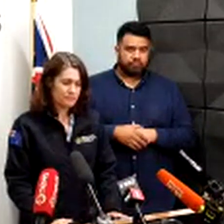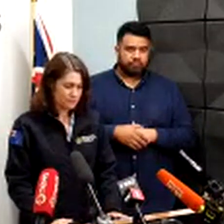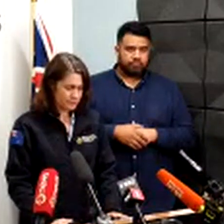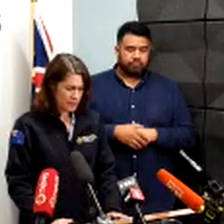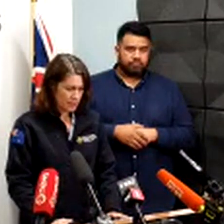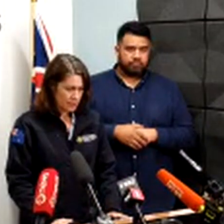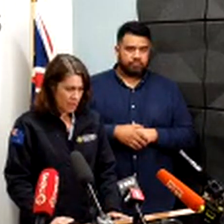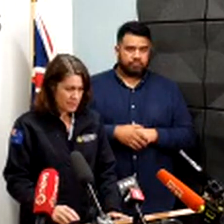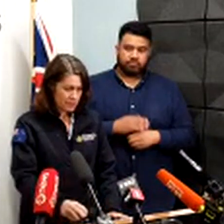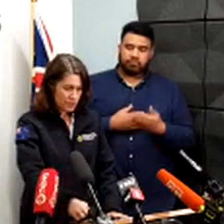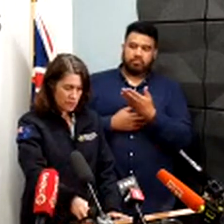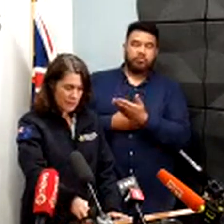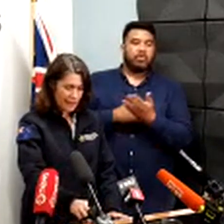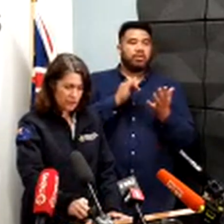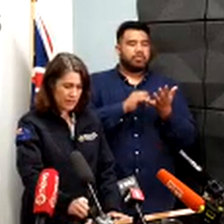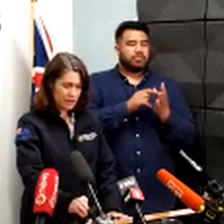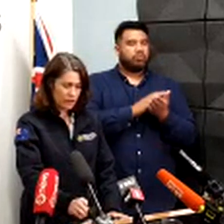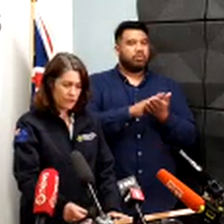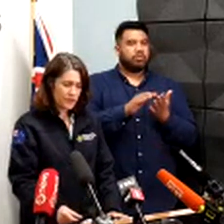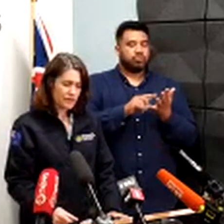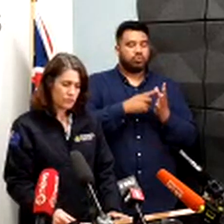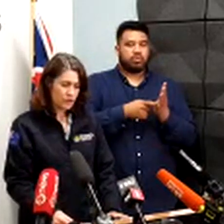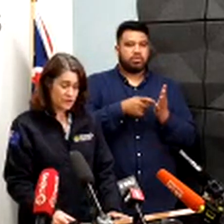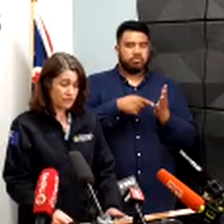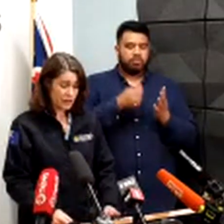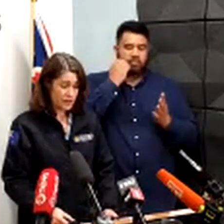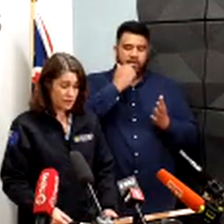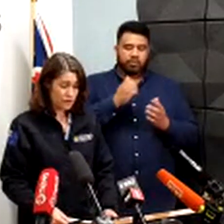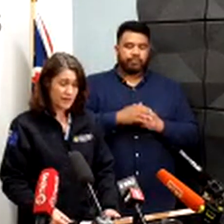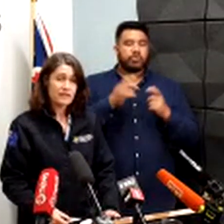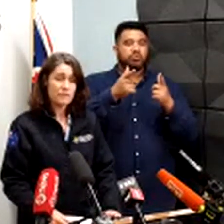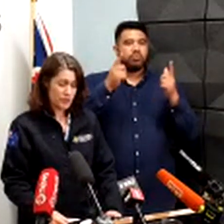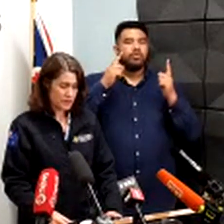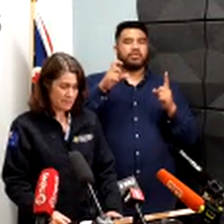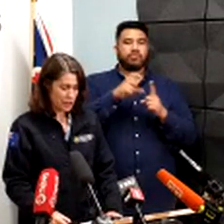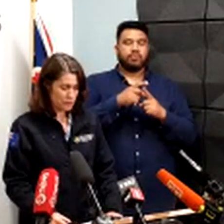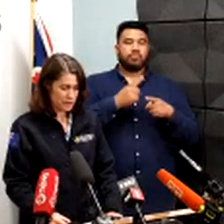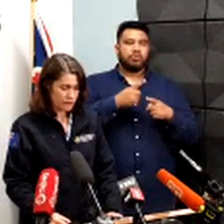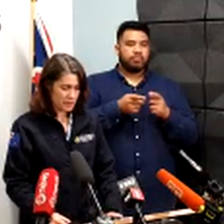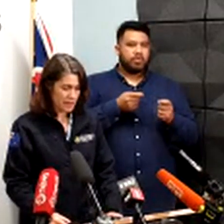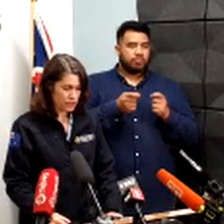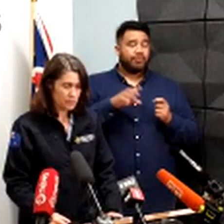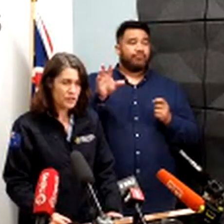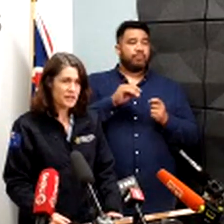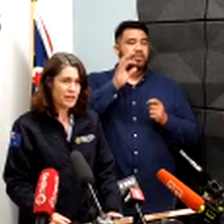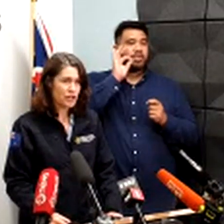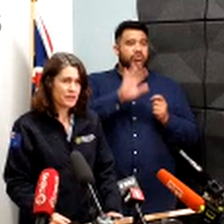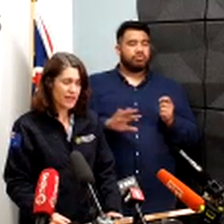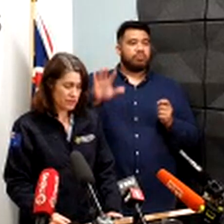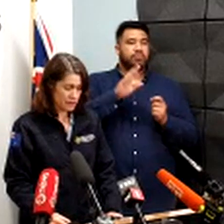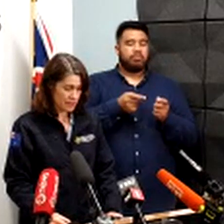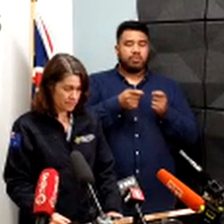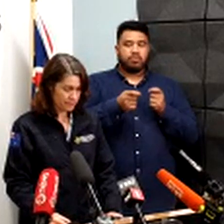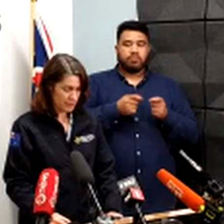afternoon. I'm Sarah Stewart-Black, Director of Civil Defence Emergency Management from the National Emergency